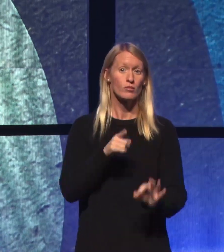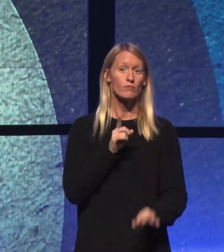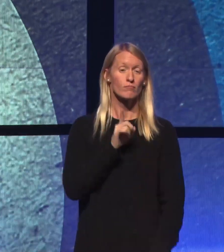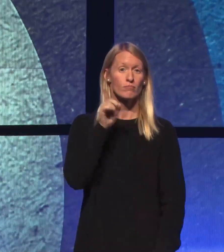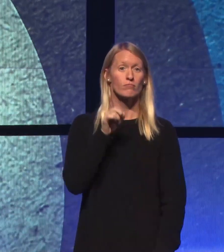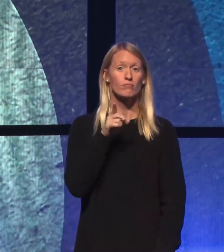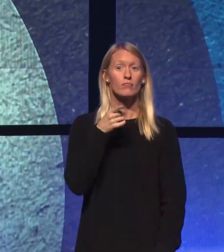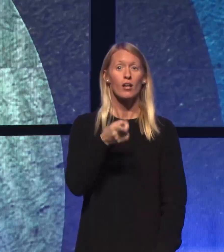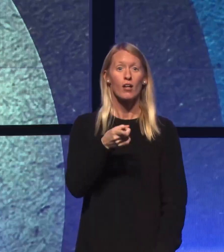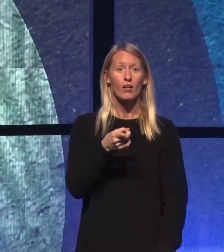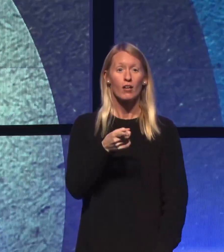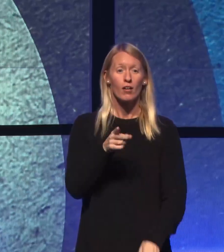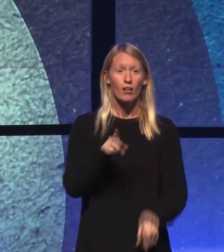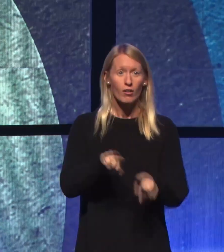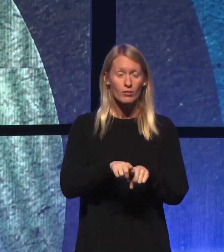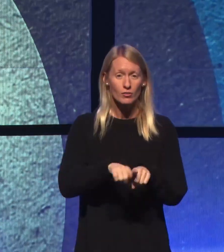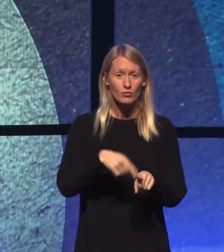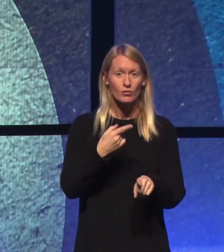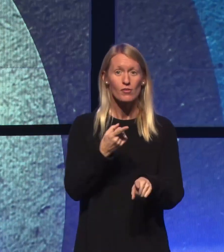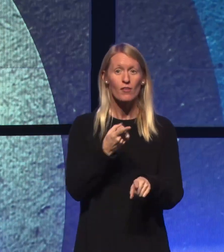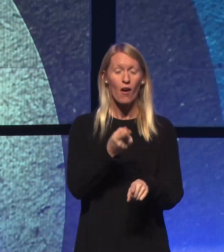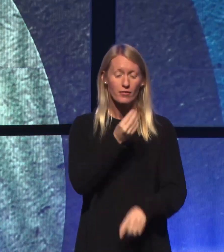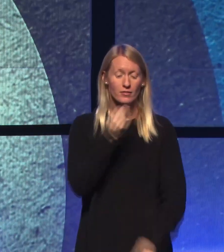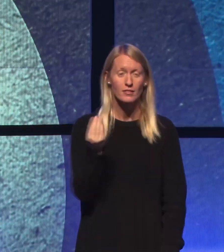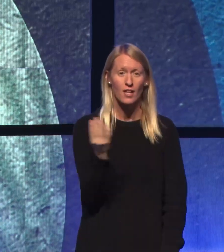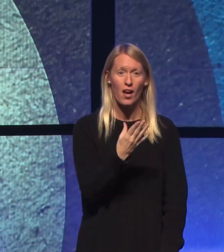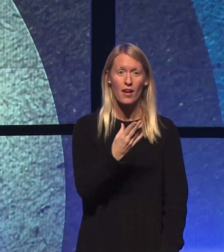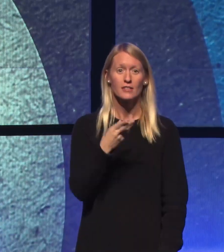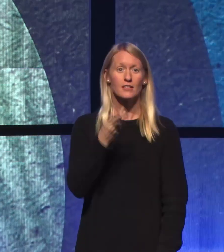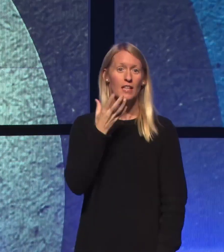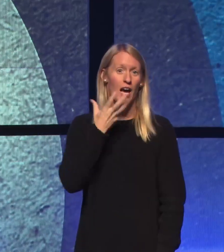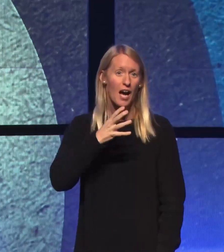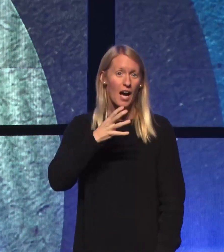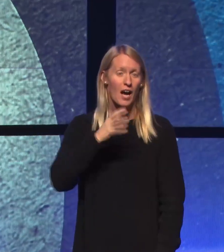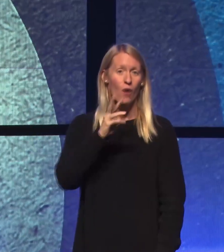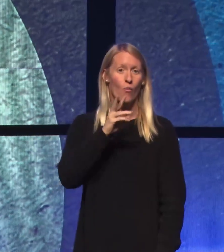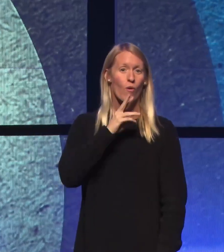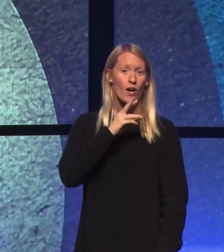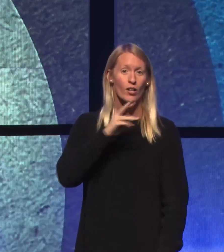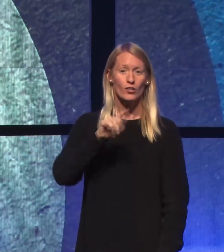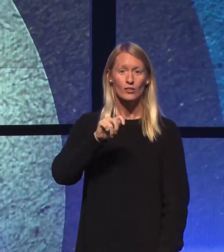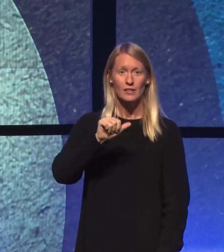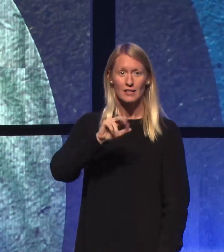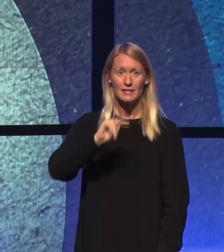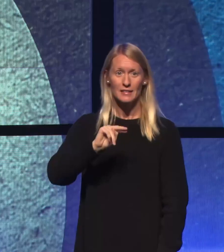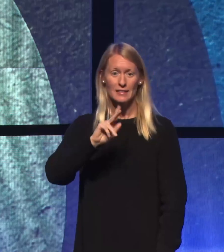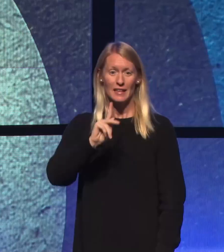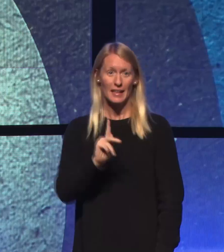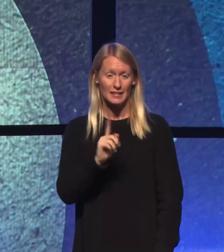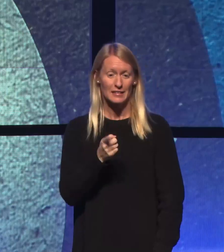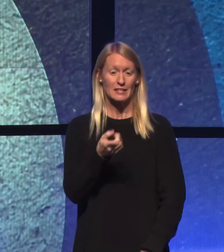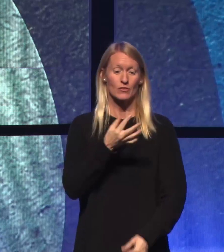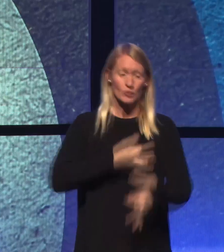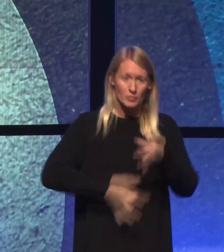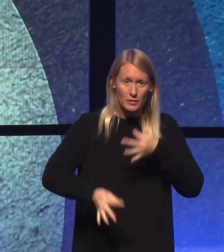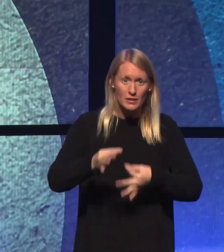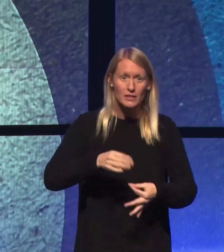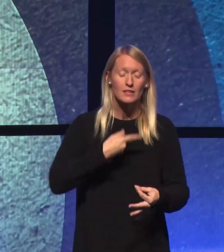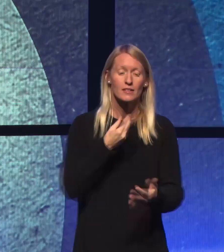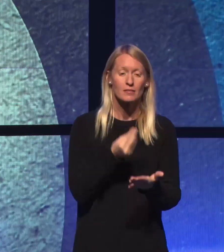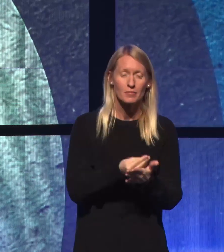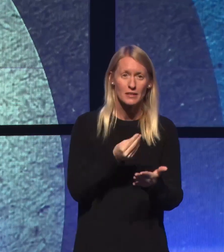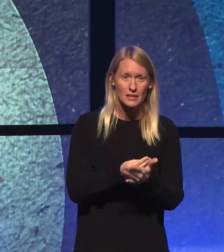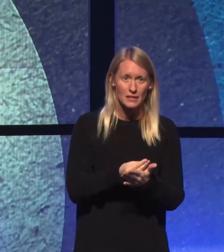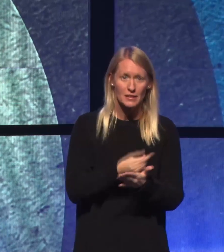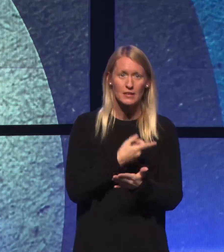water tank went out a couple weeks ago here at your church. And so we had a little unexpected expense of replacing a hot water heater. And so if you